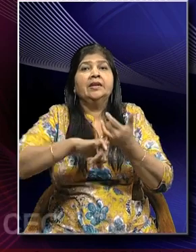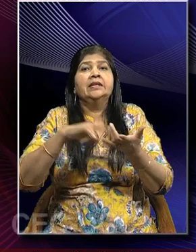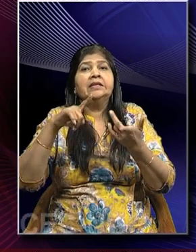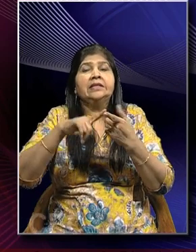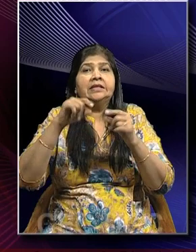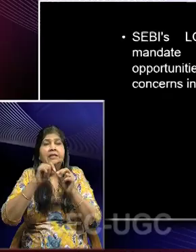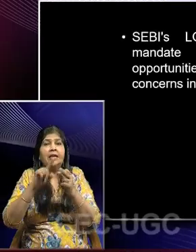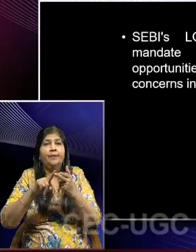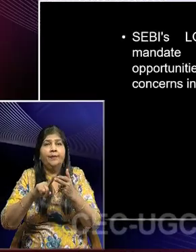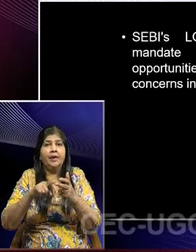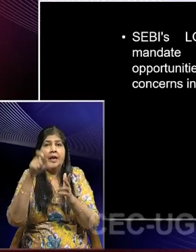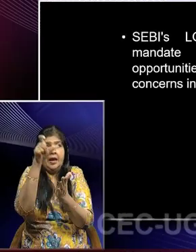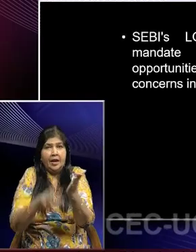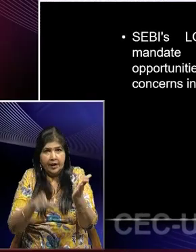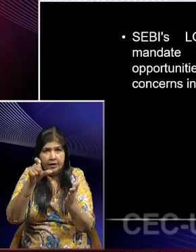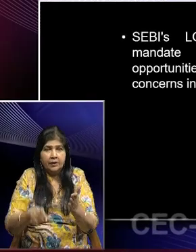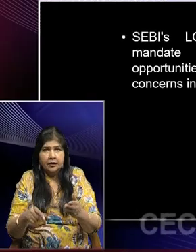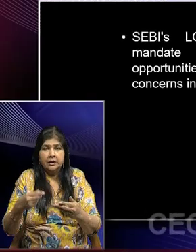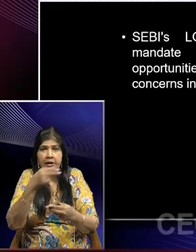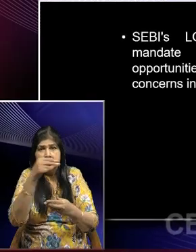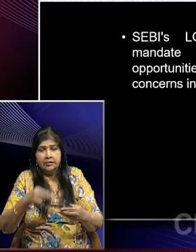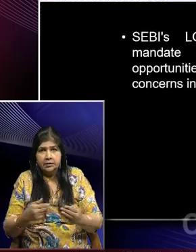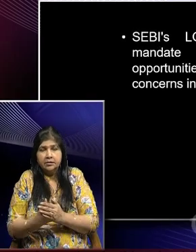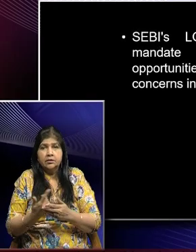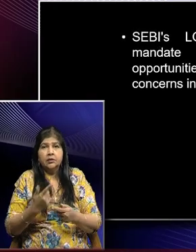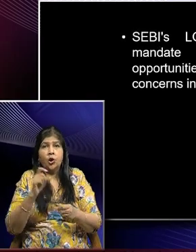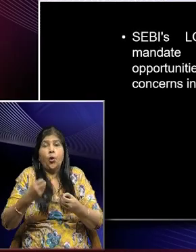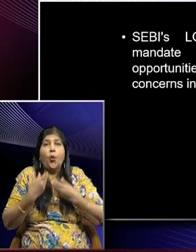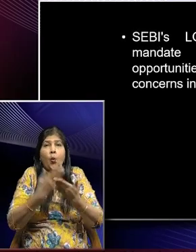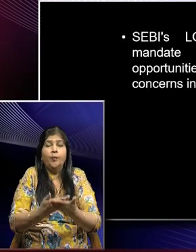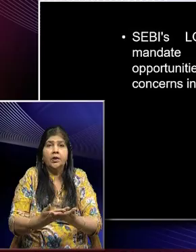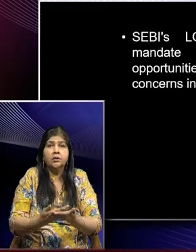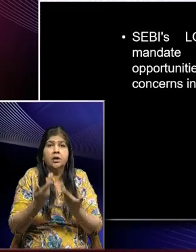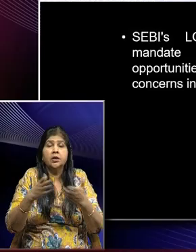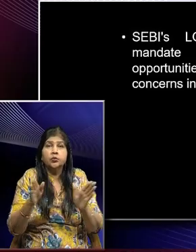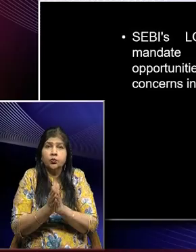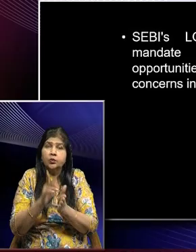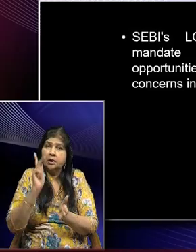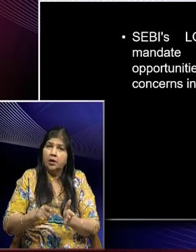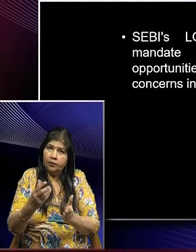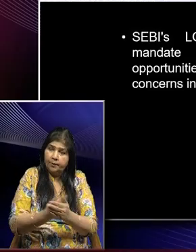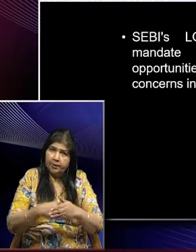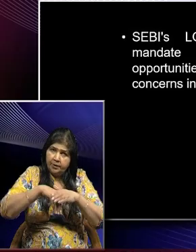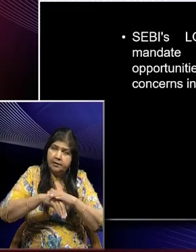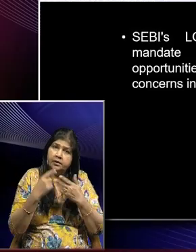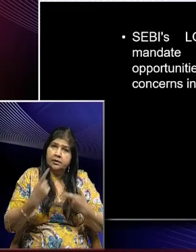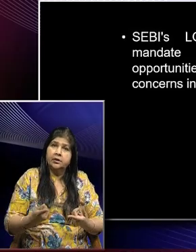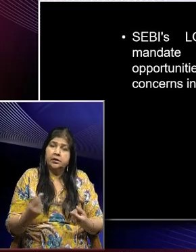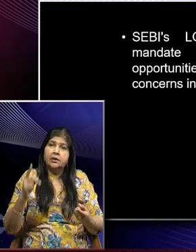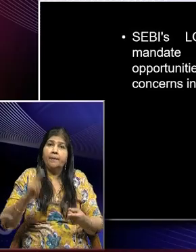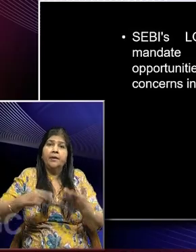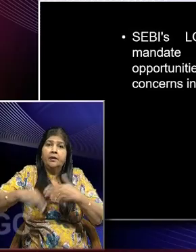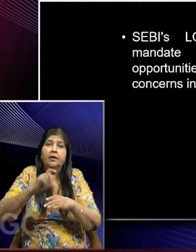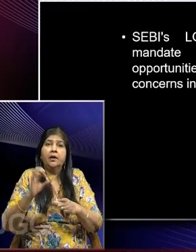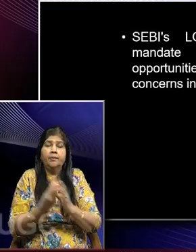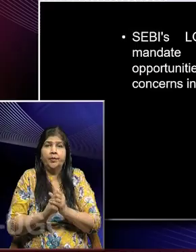LODR regulations, that is listing obligation and disclosure requirements 2015, it also mandate companies